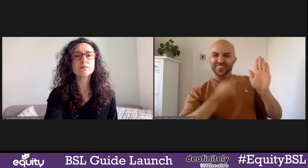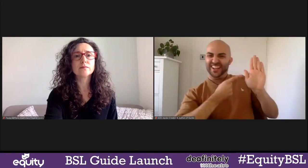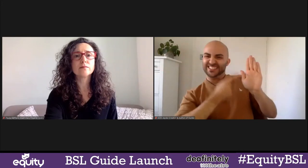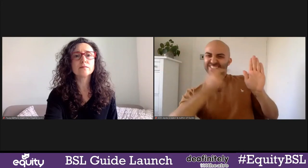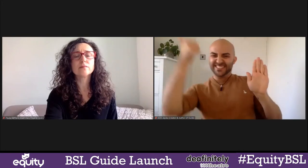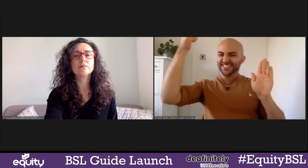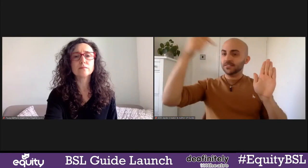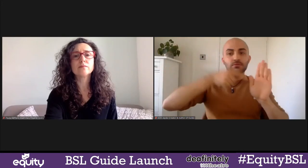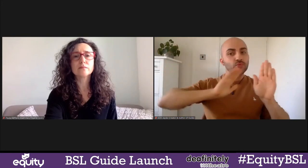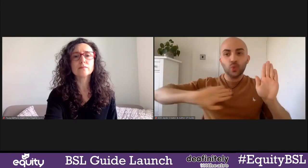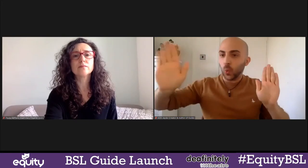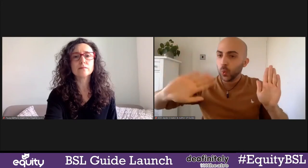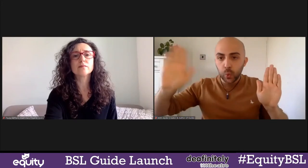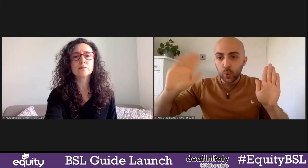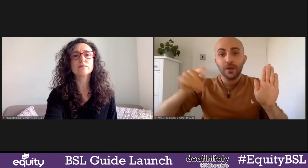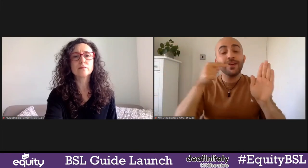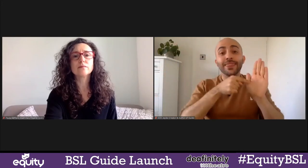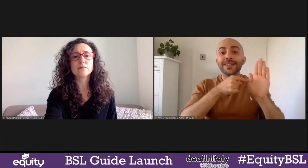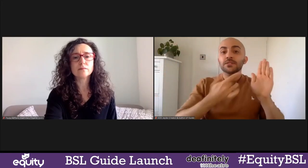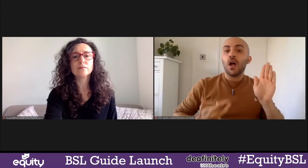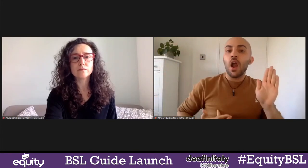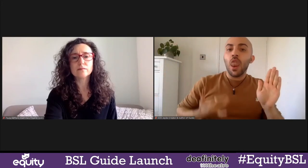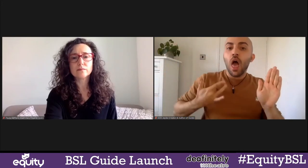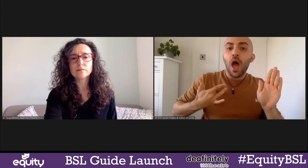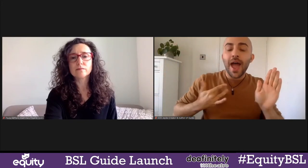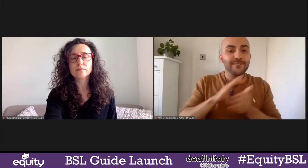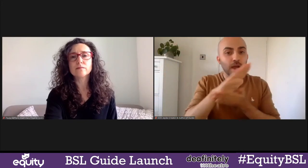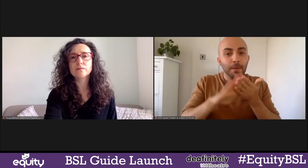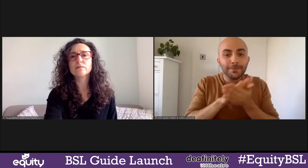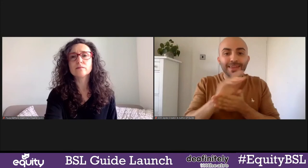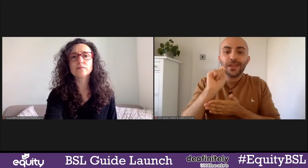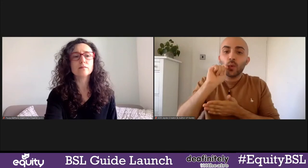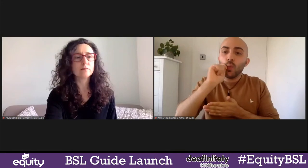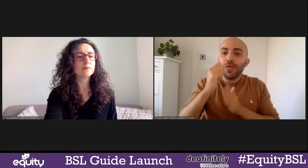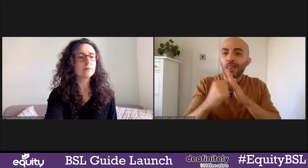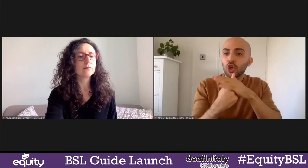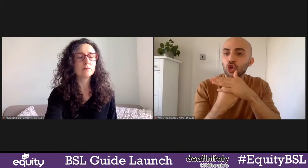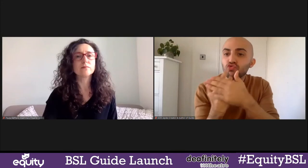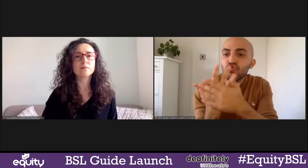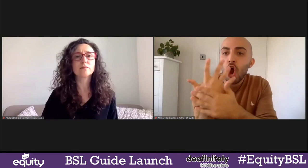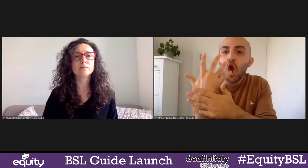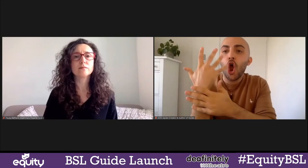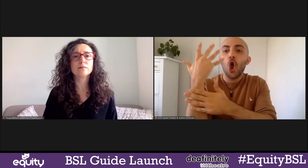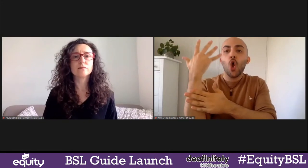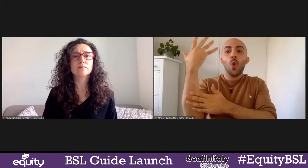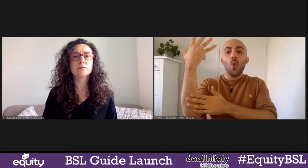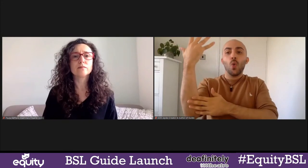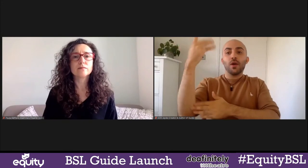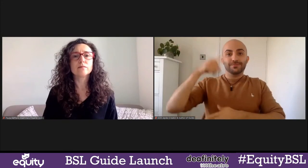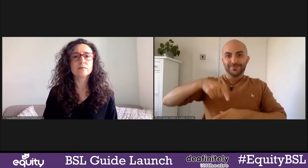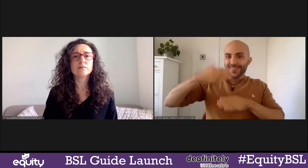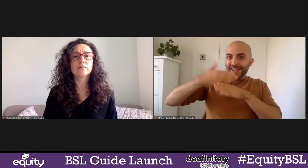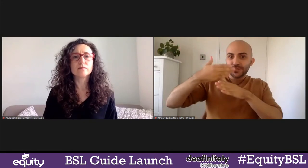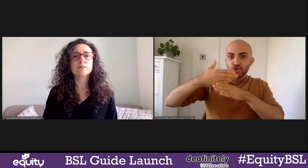Remember, this document is not set in stone. It's a live, ever-evolving document.